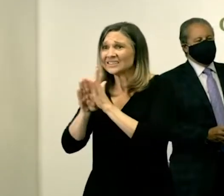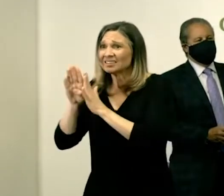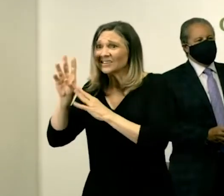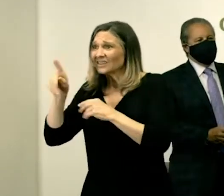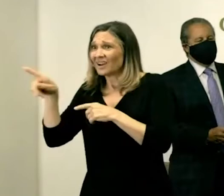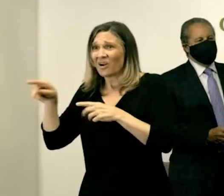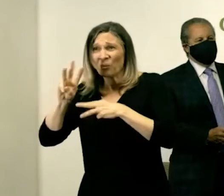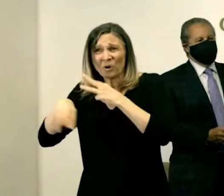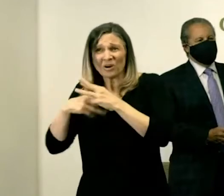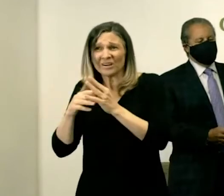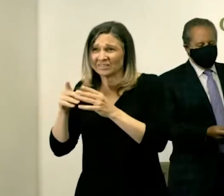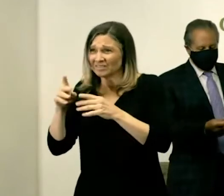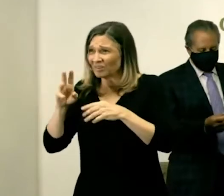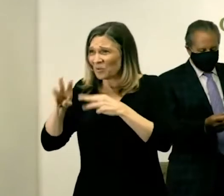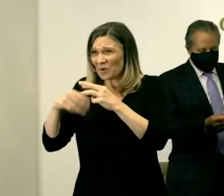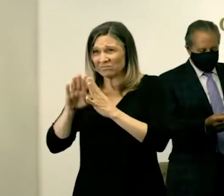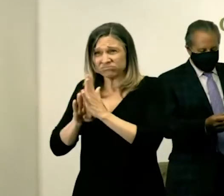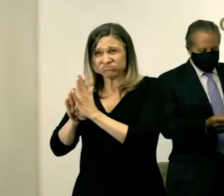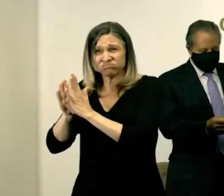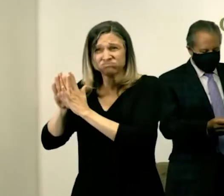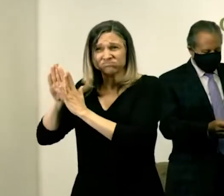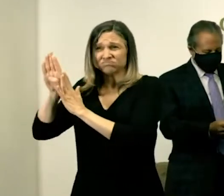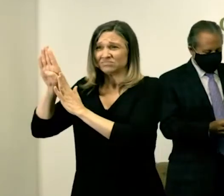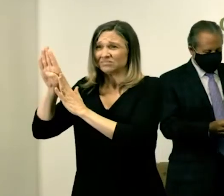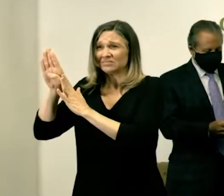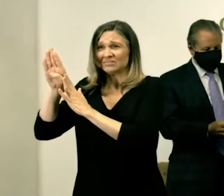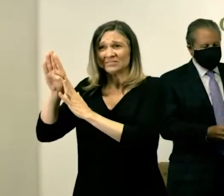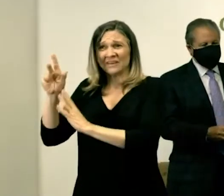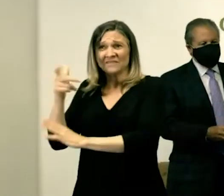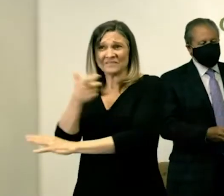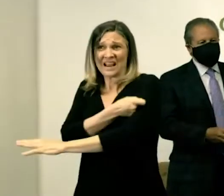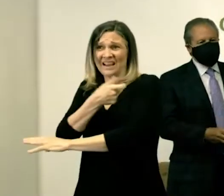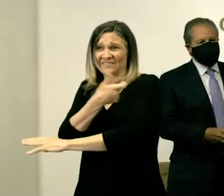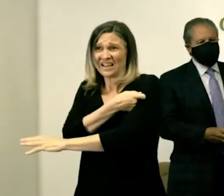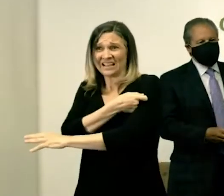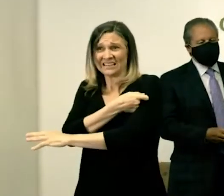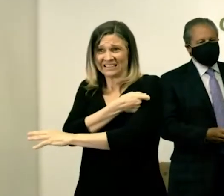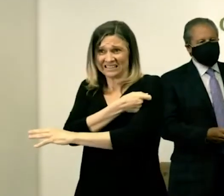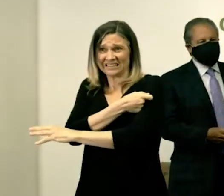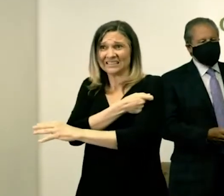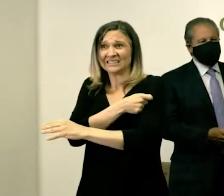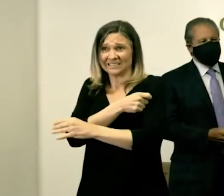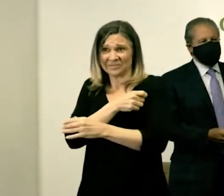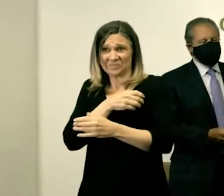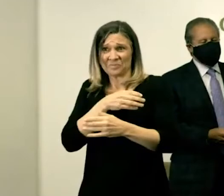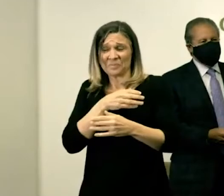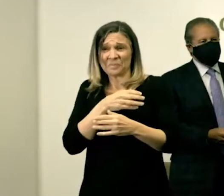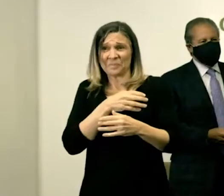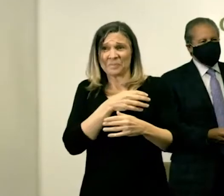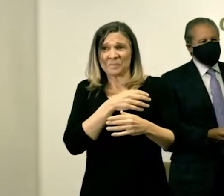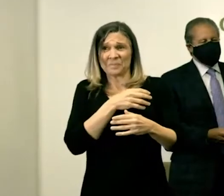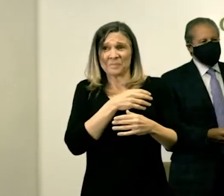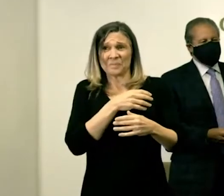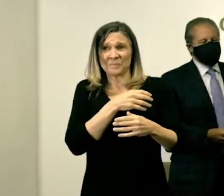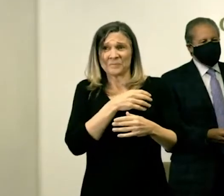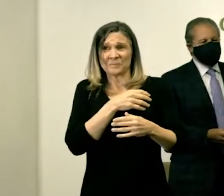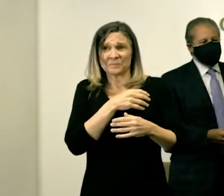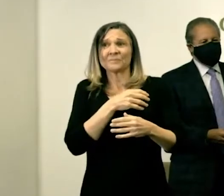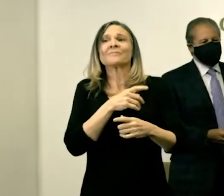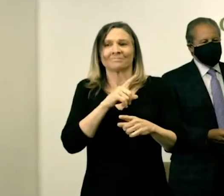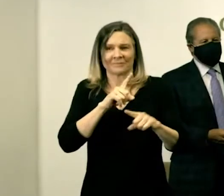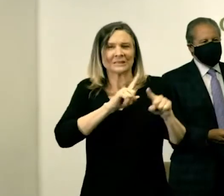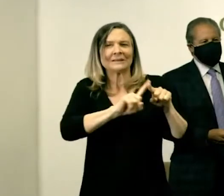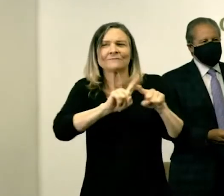it really is in some ways a race of vaccines against variants, that we need to do this quickly. And that's why